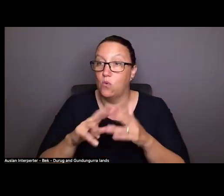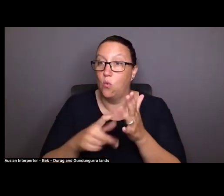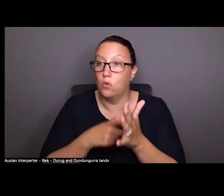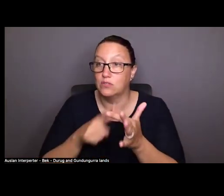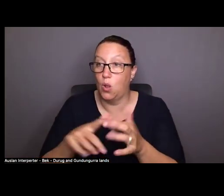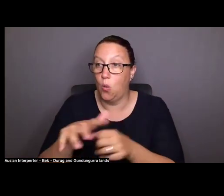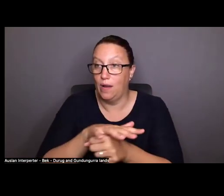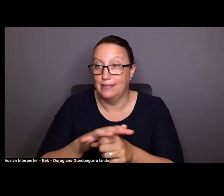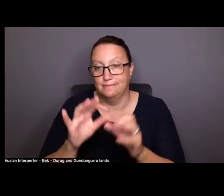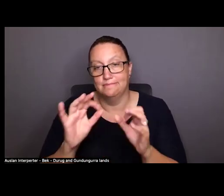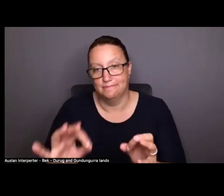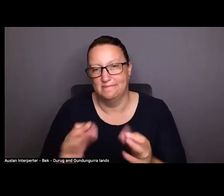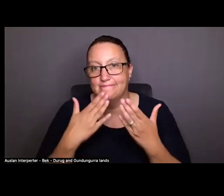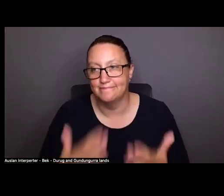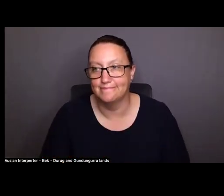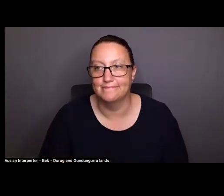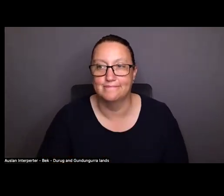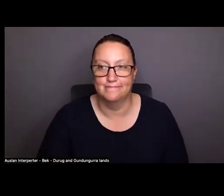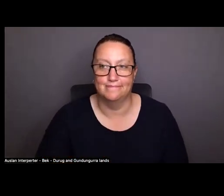chat. Thank you, Scott.